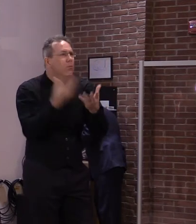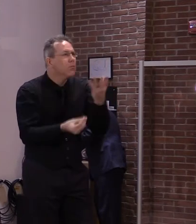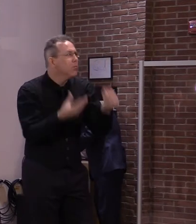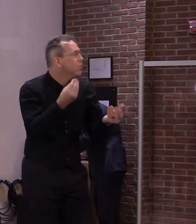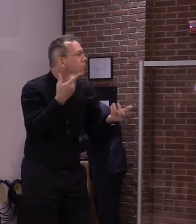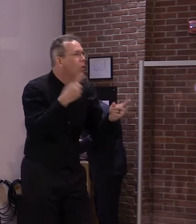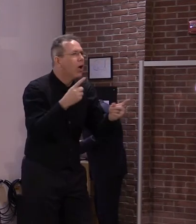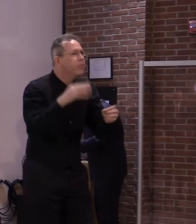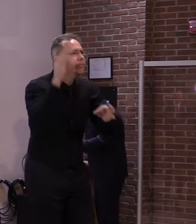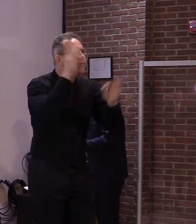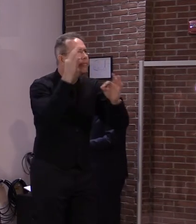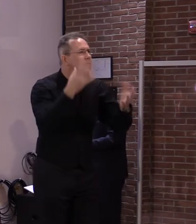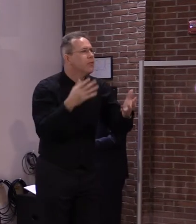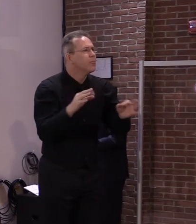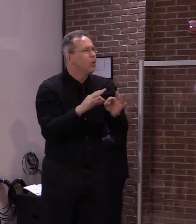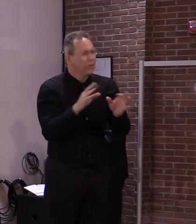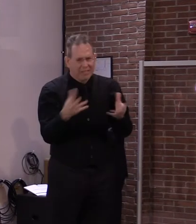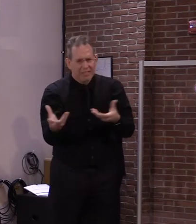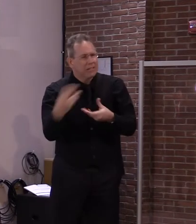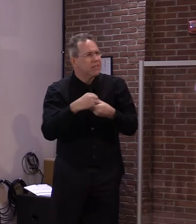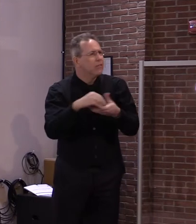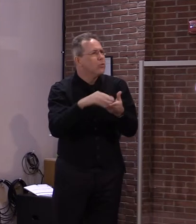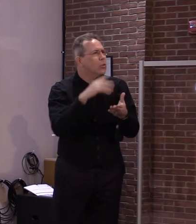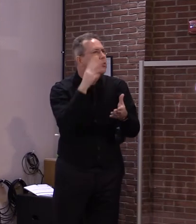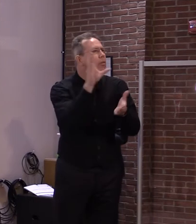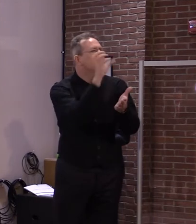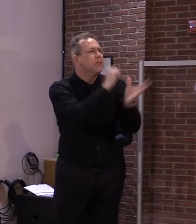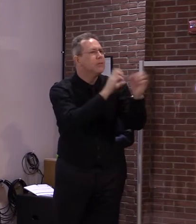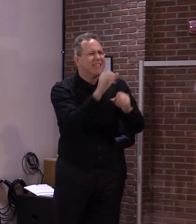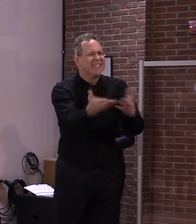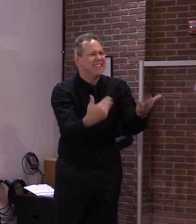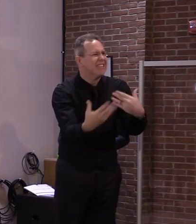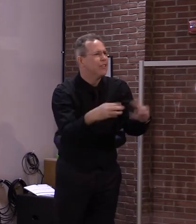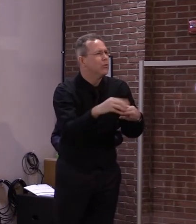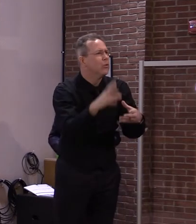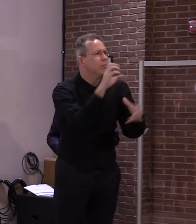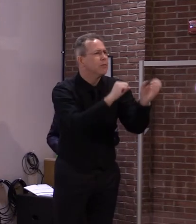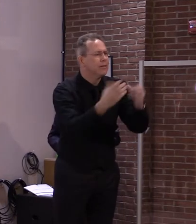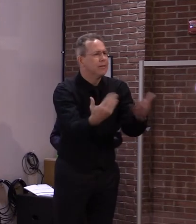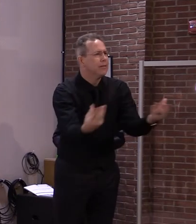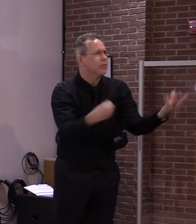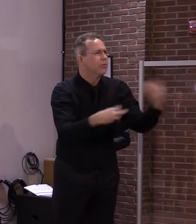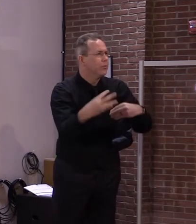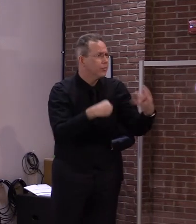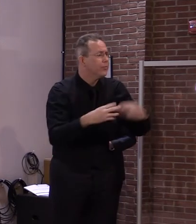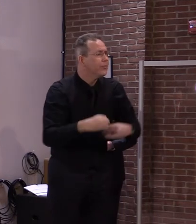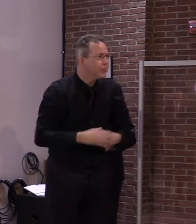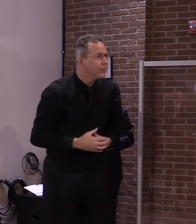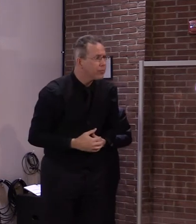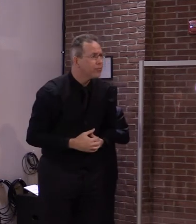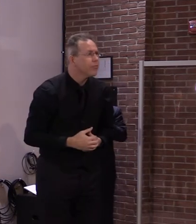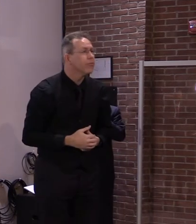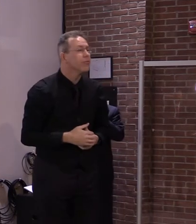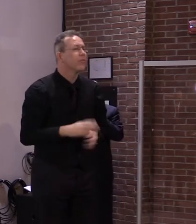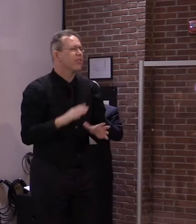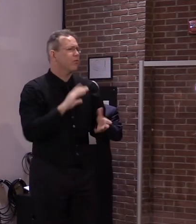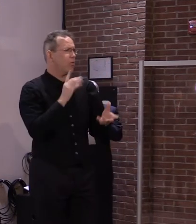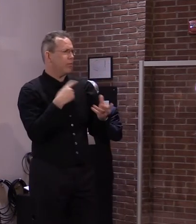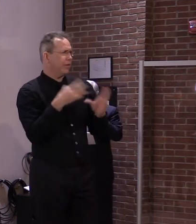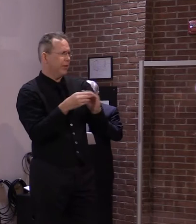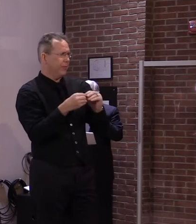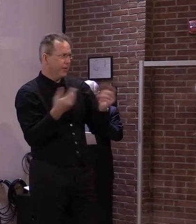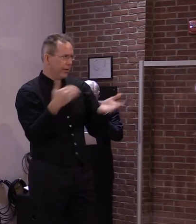some urgency to re-engage with them as noted by the principles we can't expect that many of our students have been